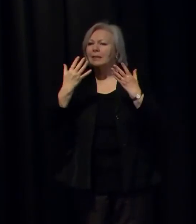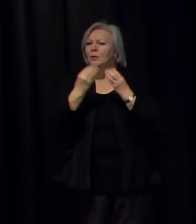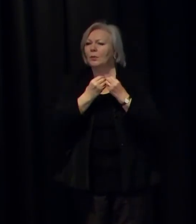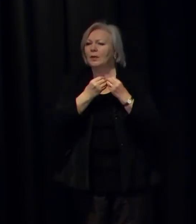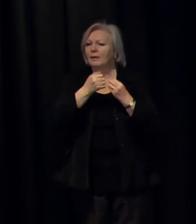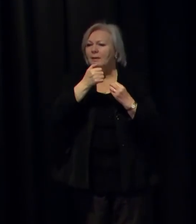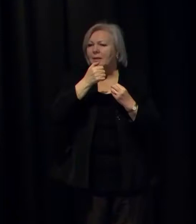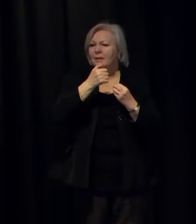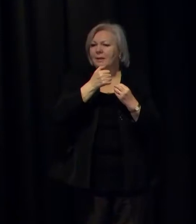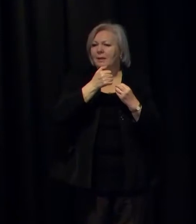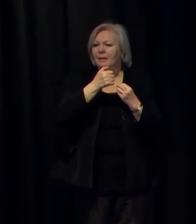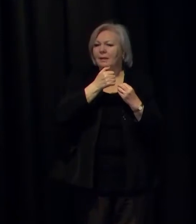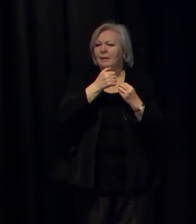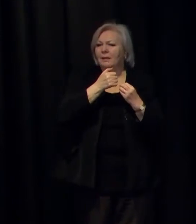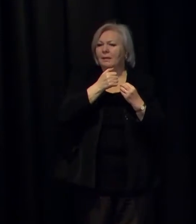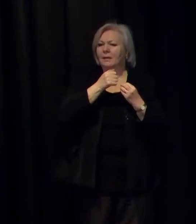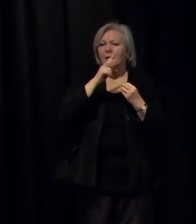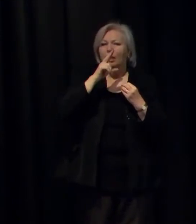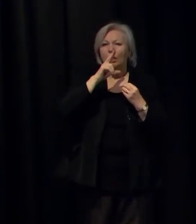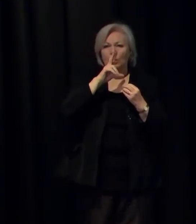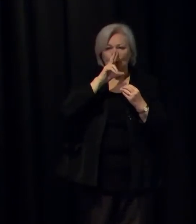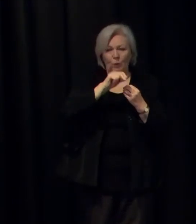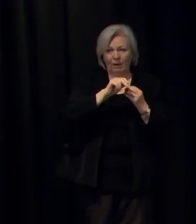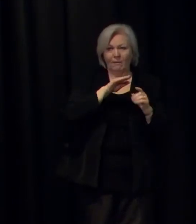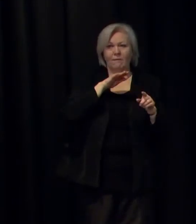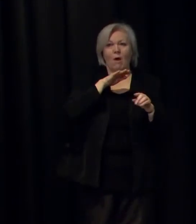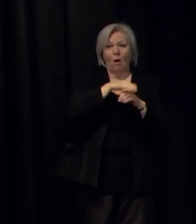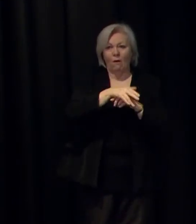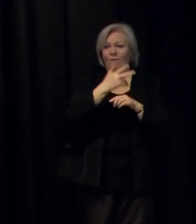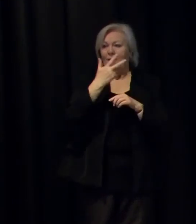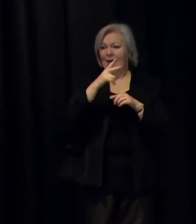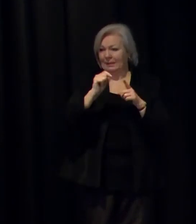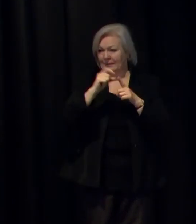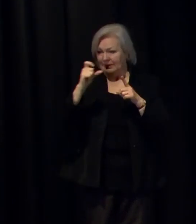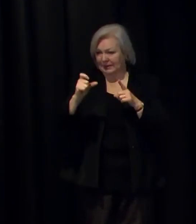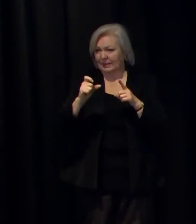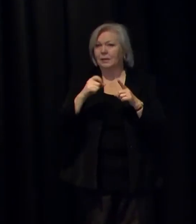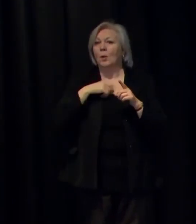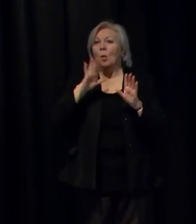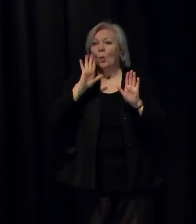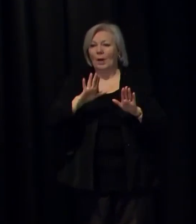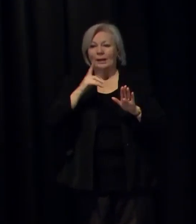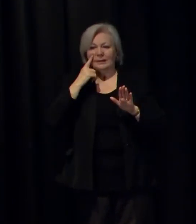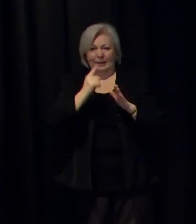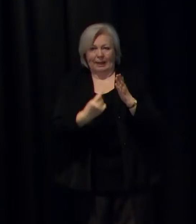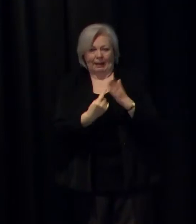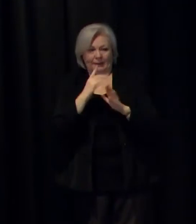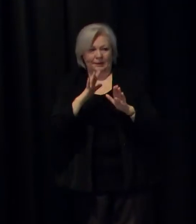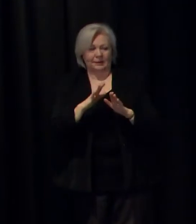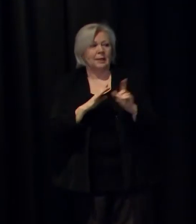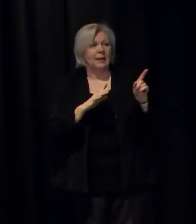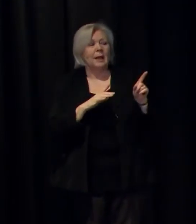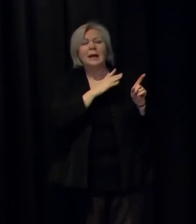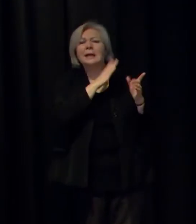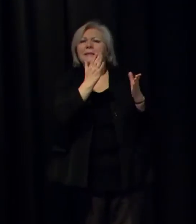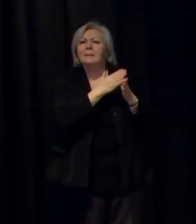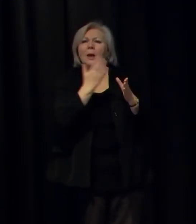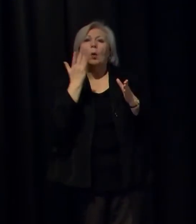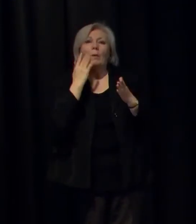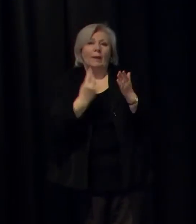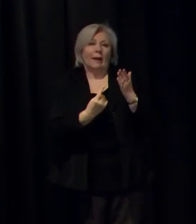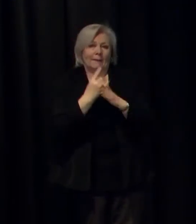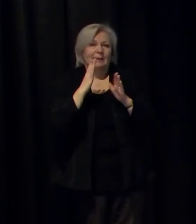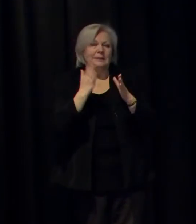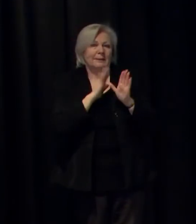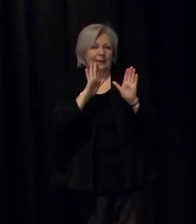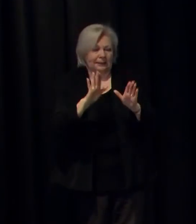to have 30 visitors to the home, or will you push that back? Well, not necessarily on that day. Yep. Not necessarily on that day. But I'm not here to make